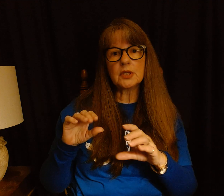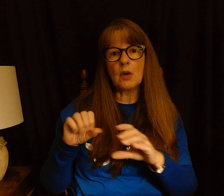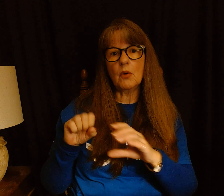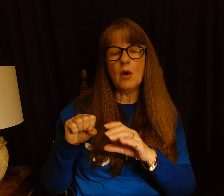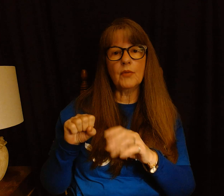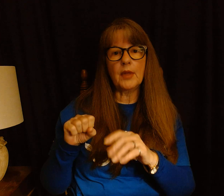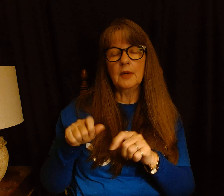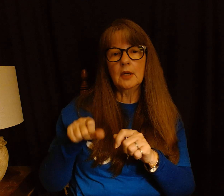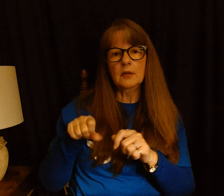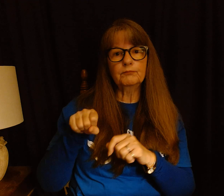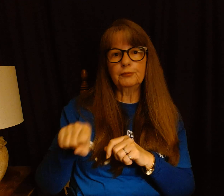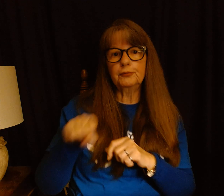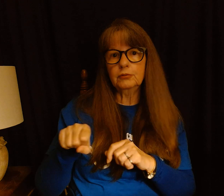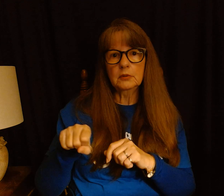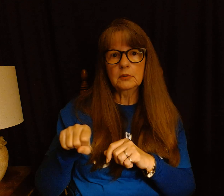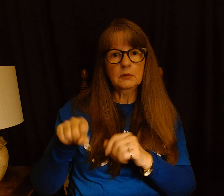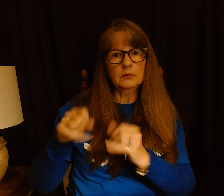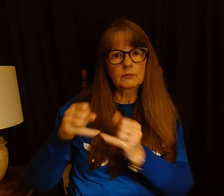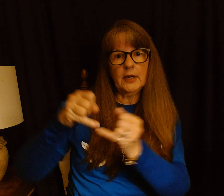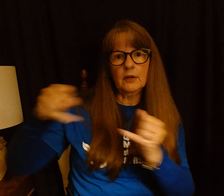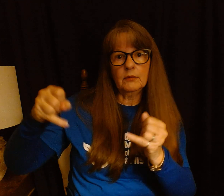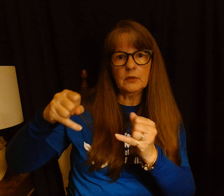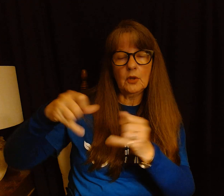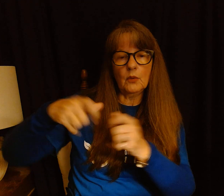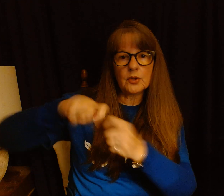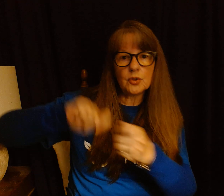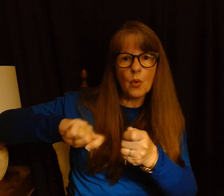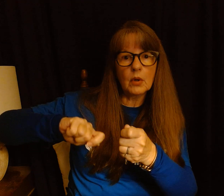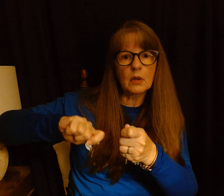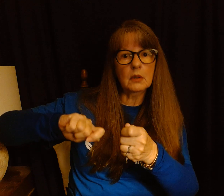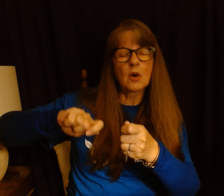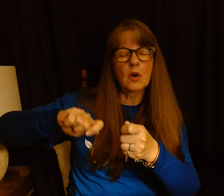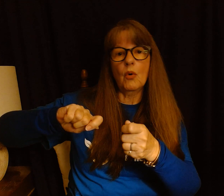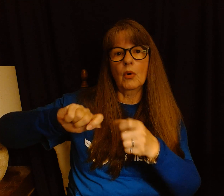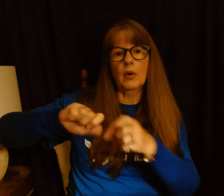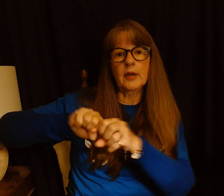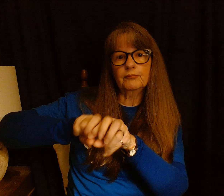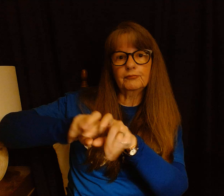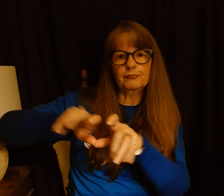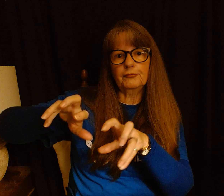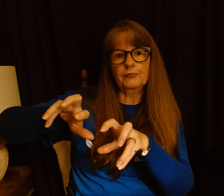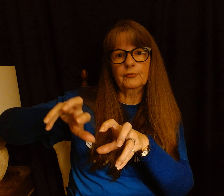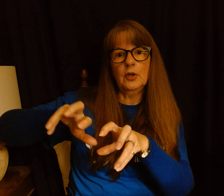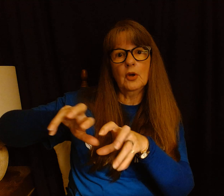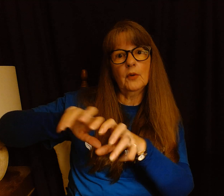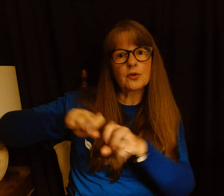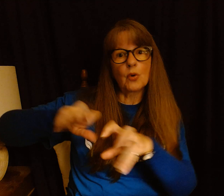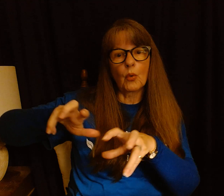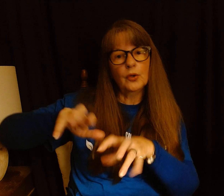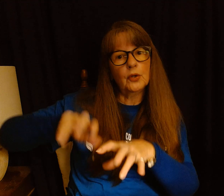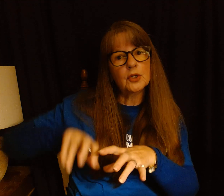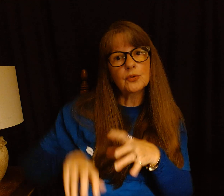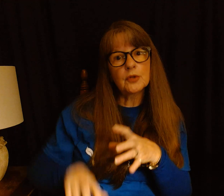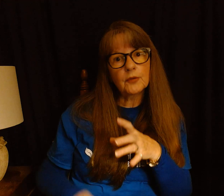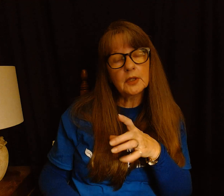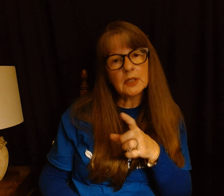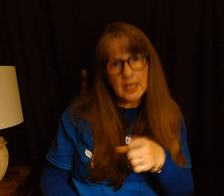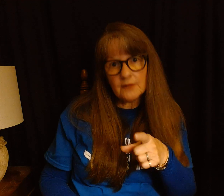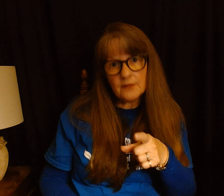go, oh, and it, when it tore, or it it tore. You could do different classifiers on